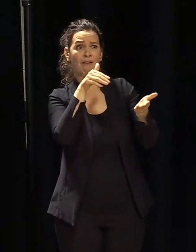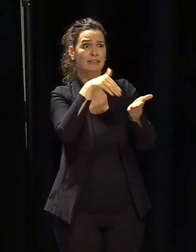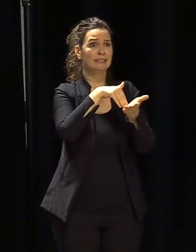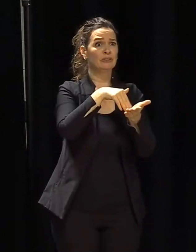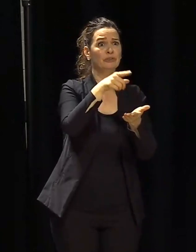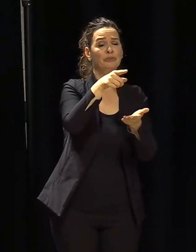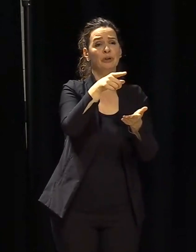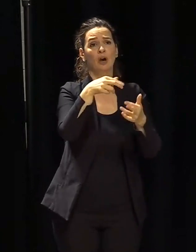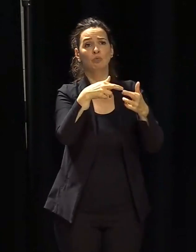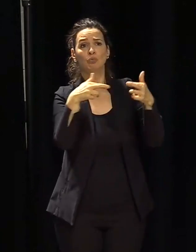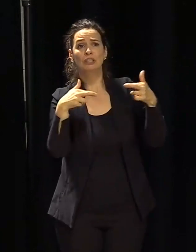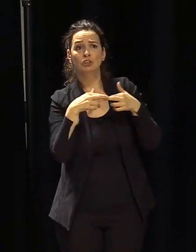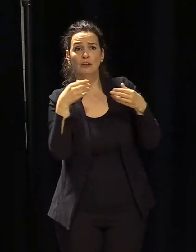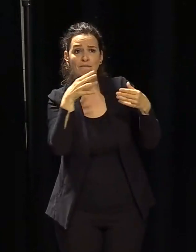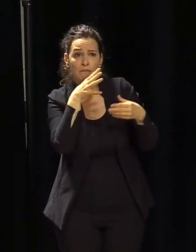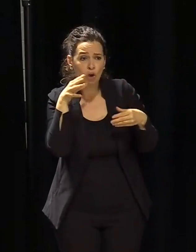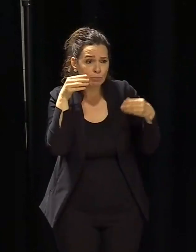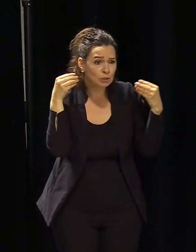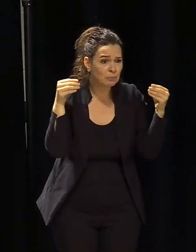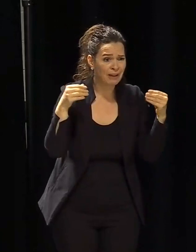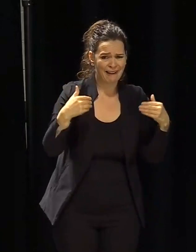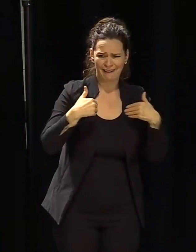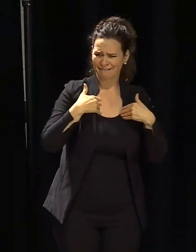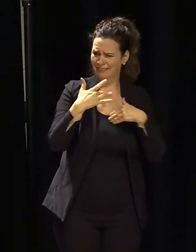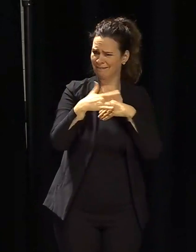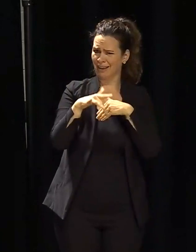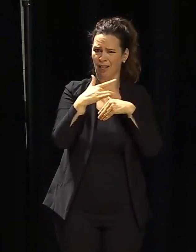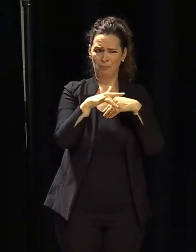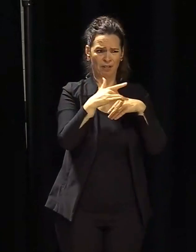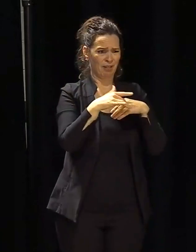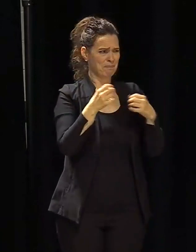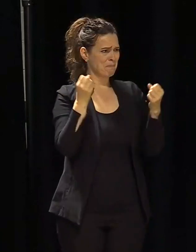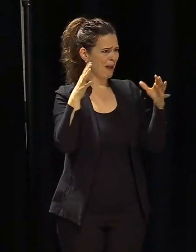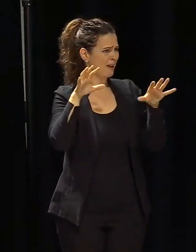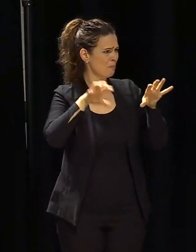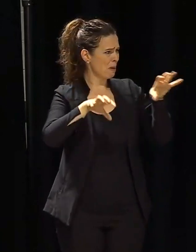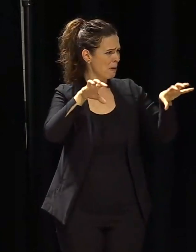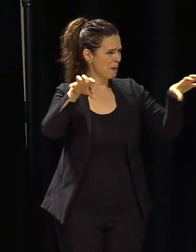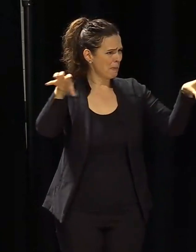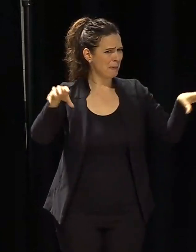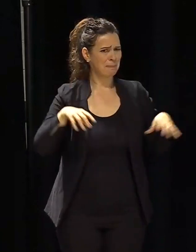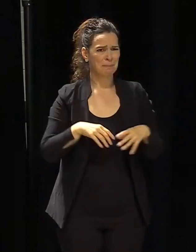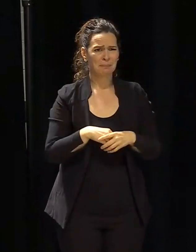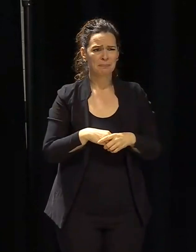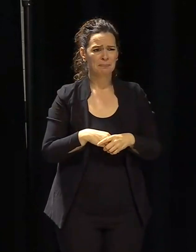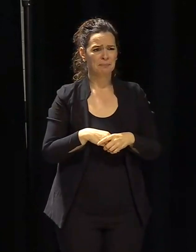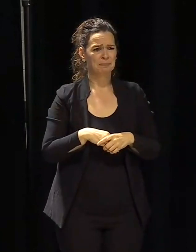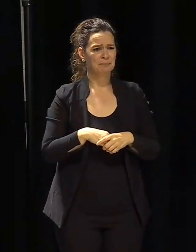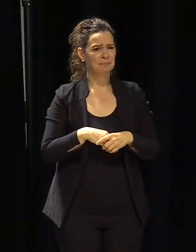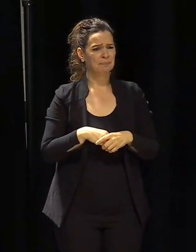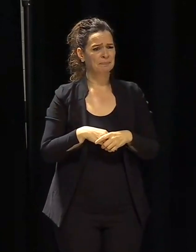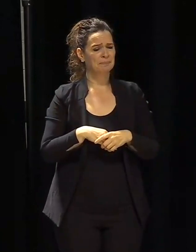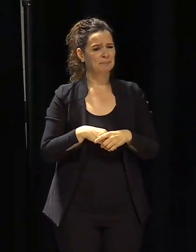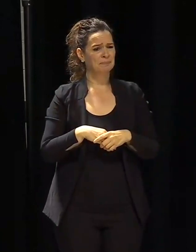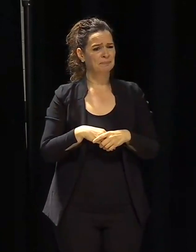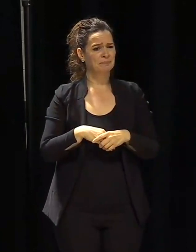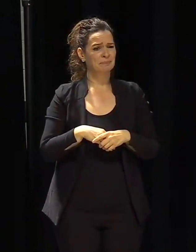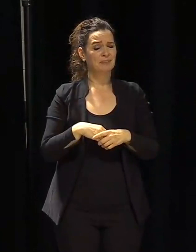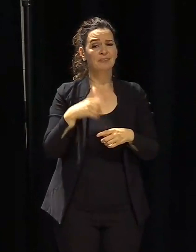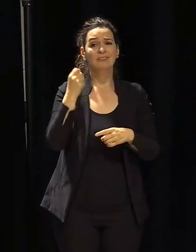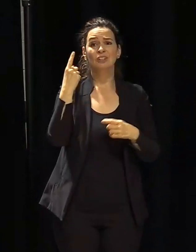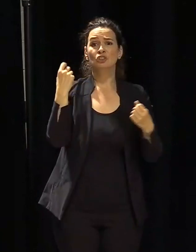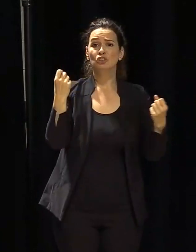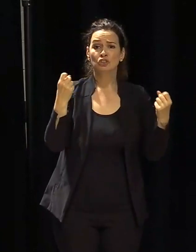because it's not just the business owner that's beating us up on gyms. It's nutrition experts, it's dietitians,